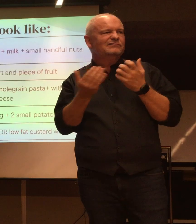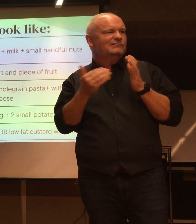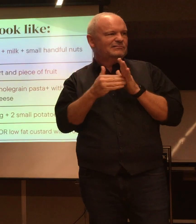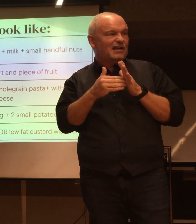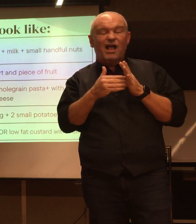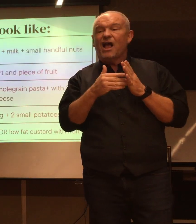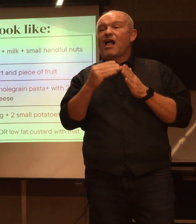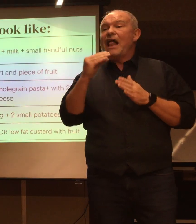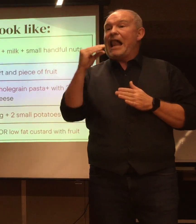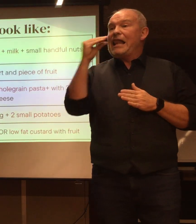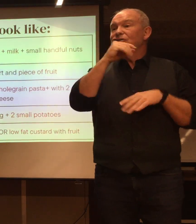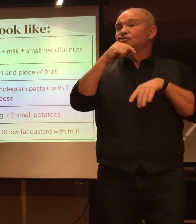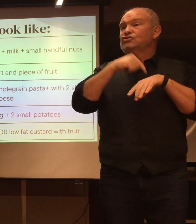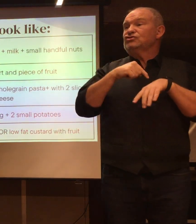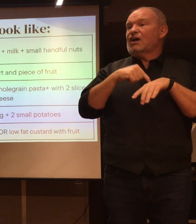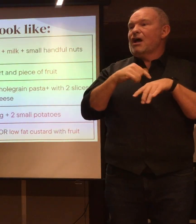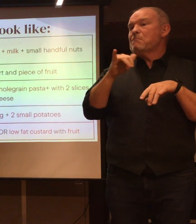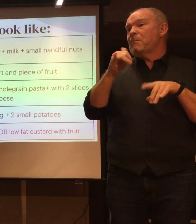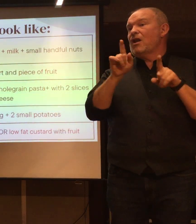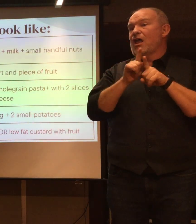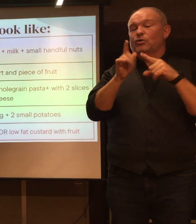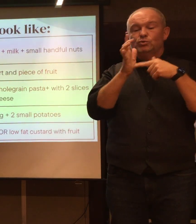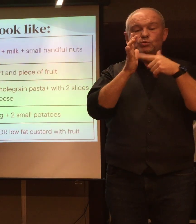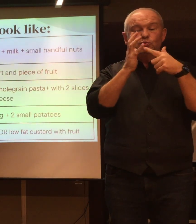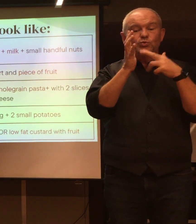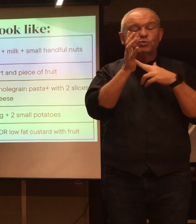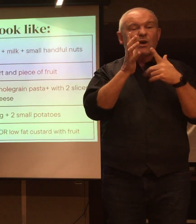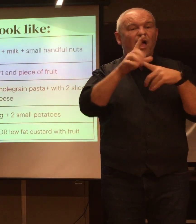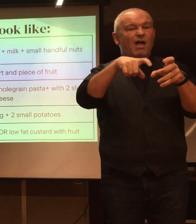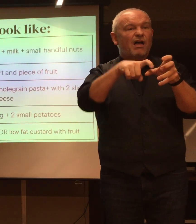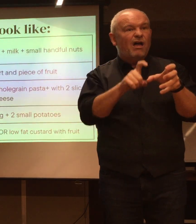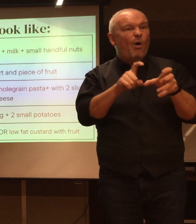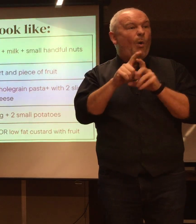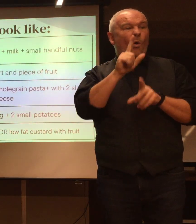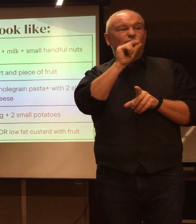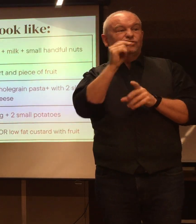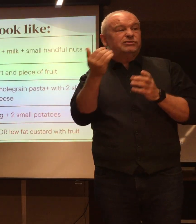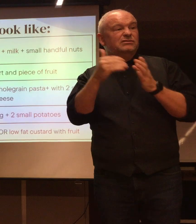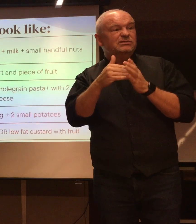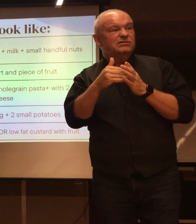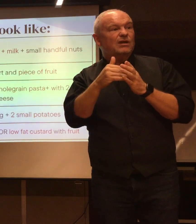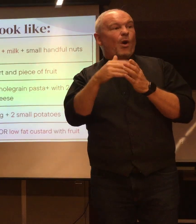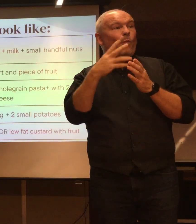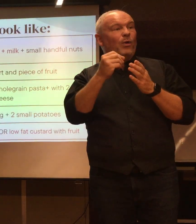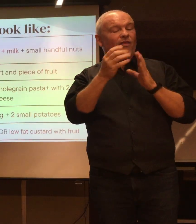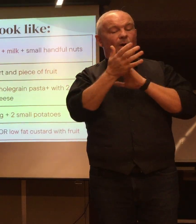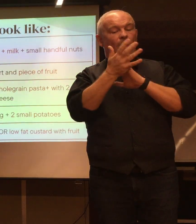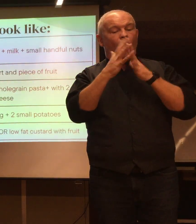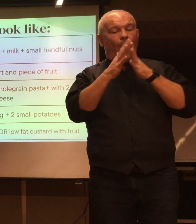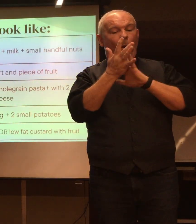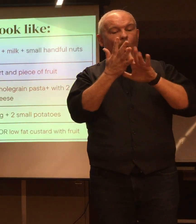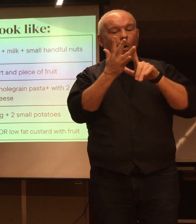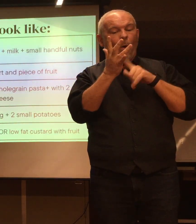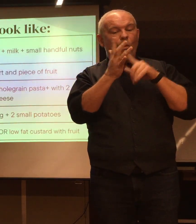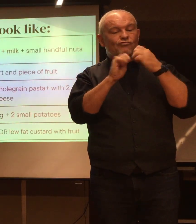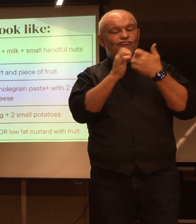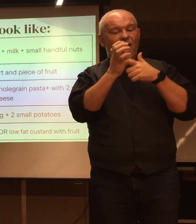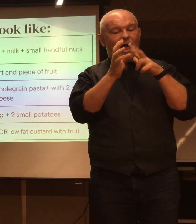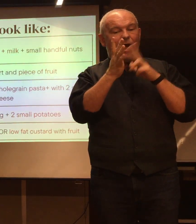At lunchtime, that could look like tuna or chicken with some whole grain pasta for your